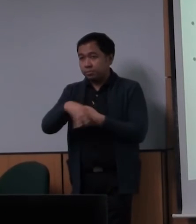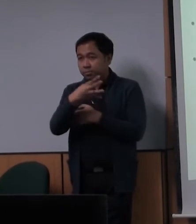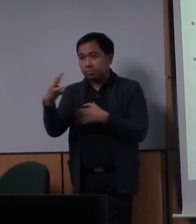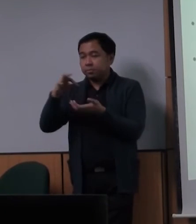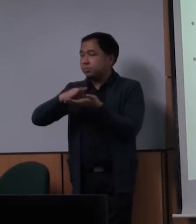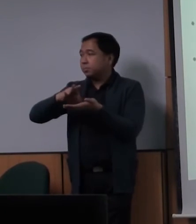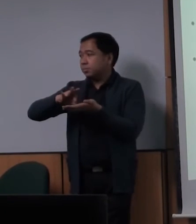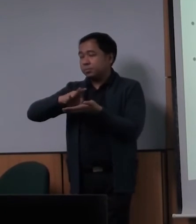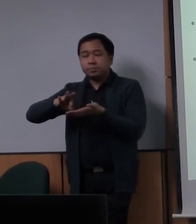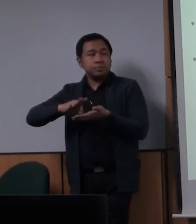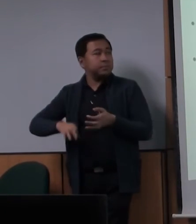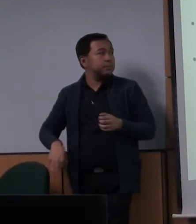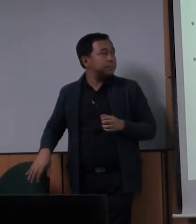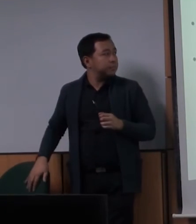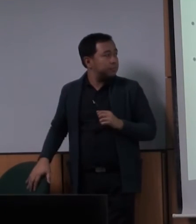computed.